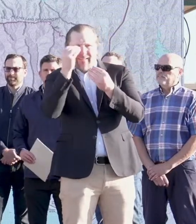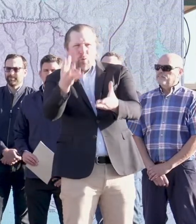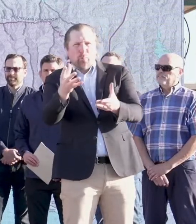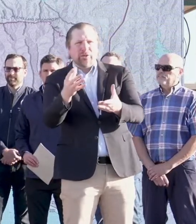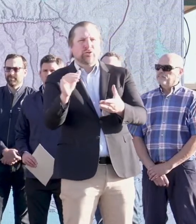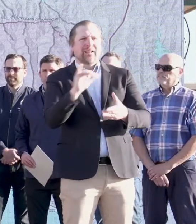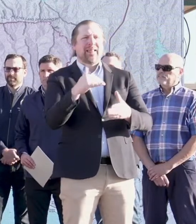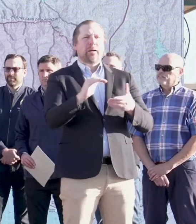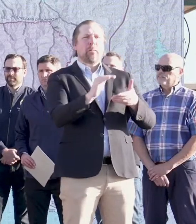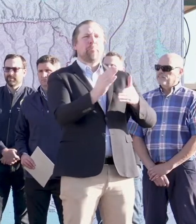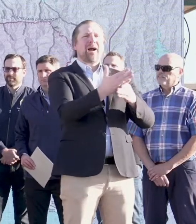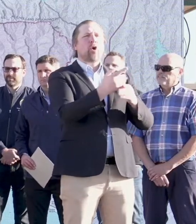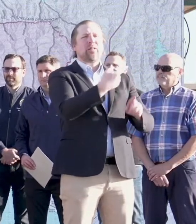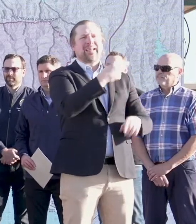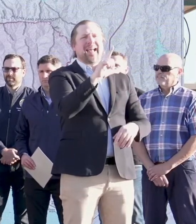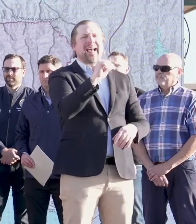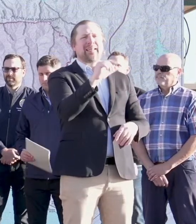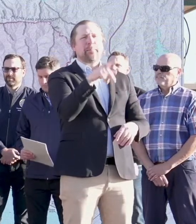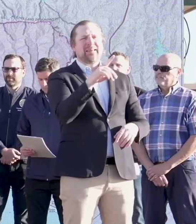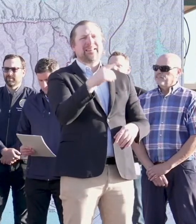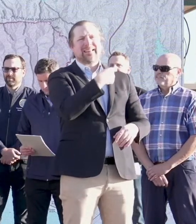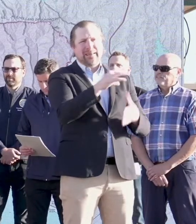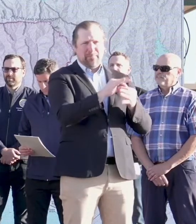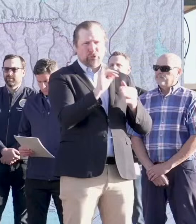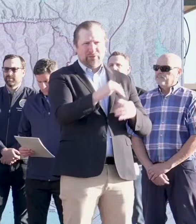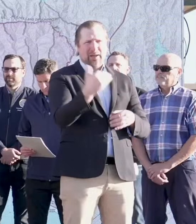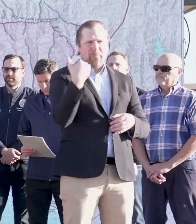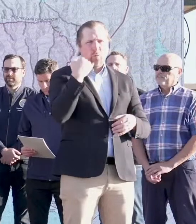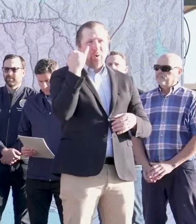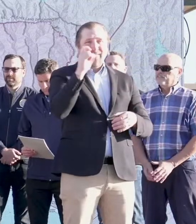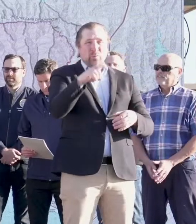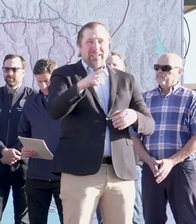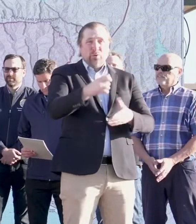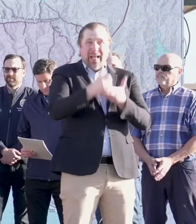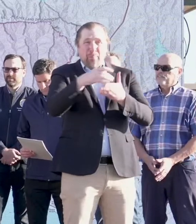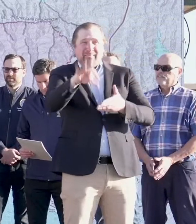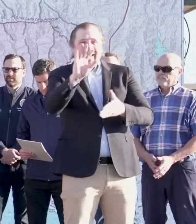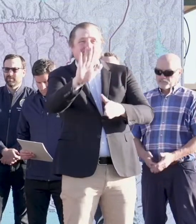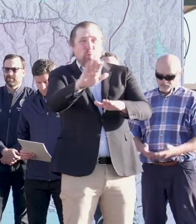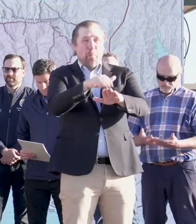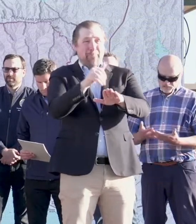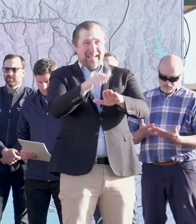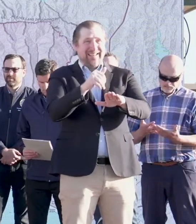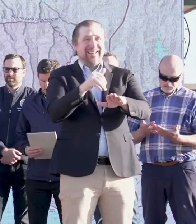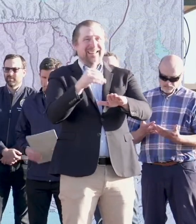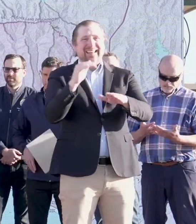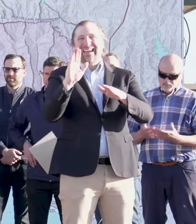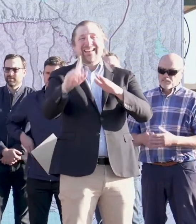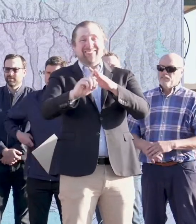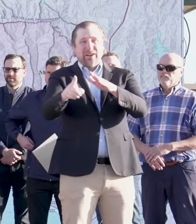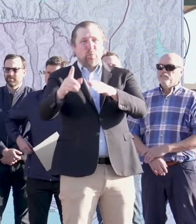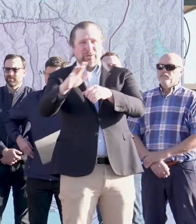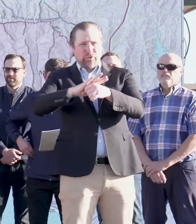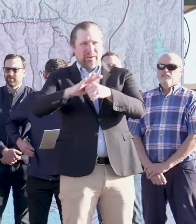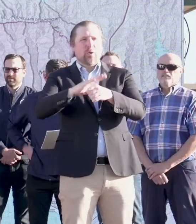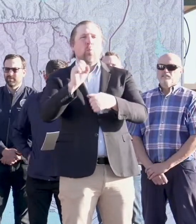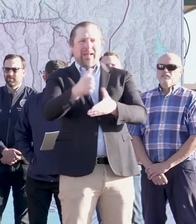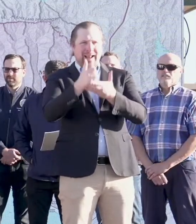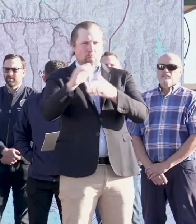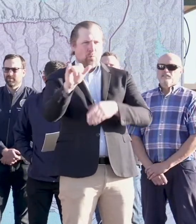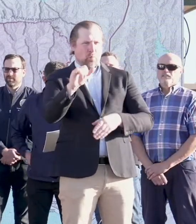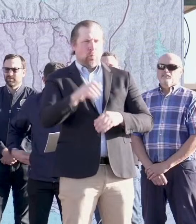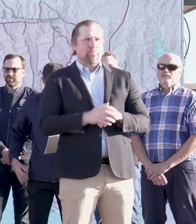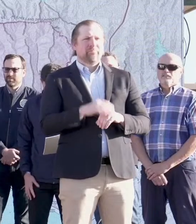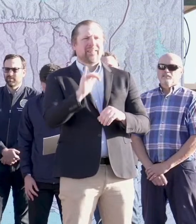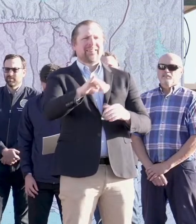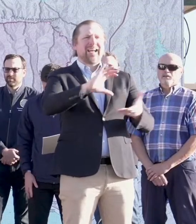by my colleague at LAPD for those who need assistance locating a pet within an evacuation area. The Disaster Recovery